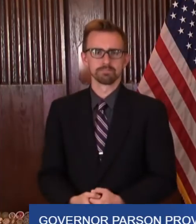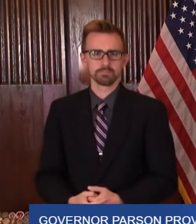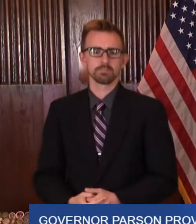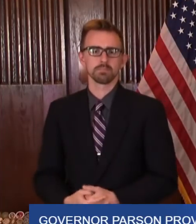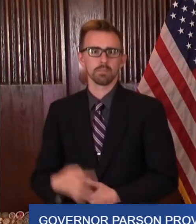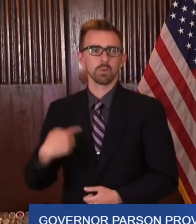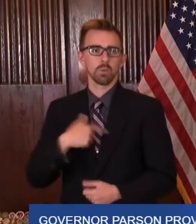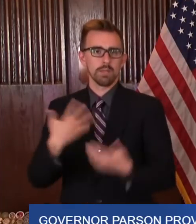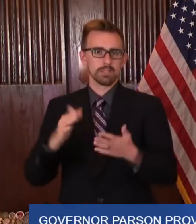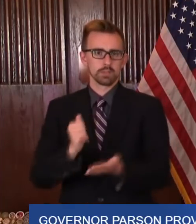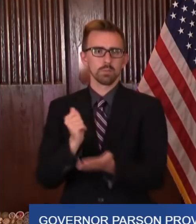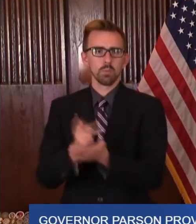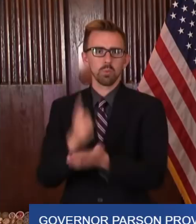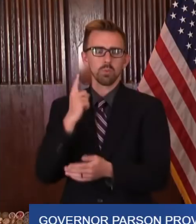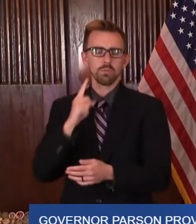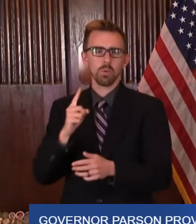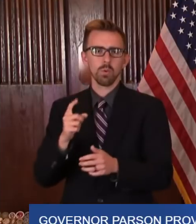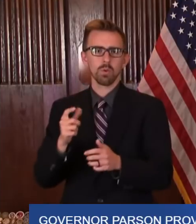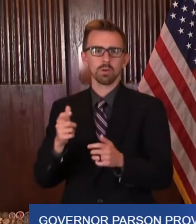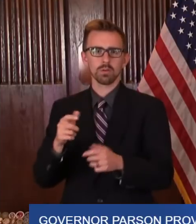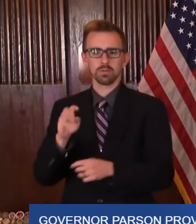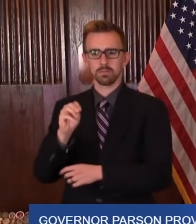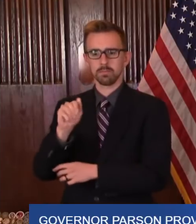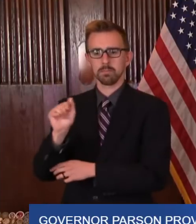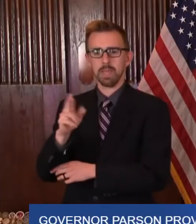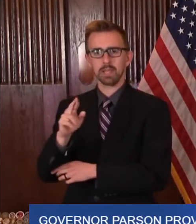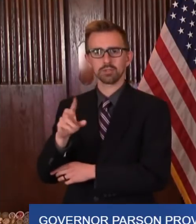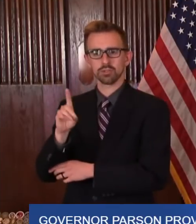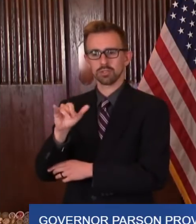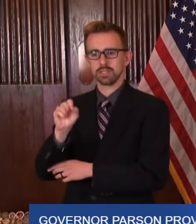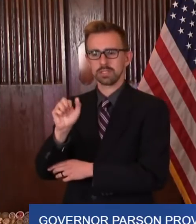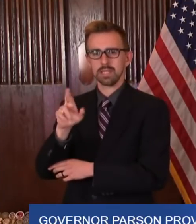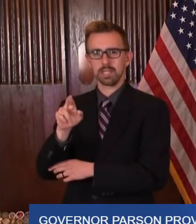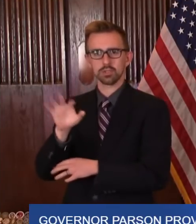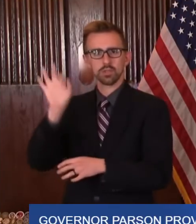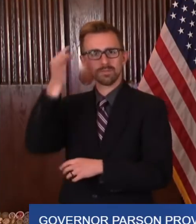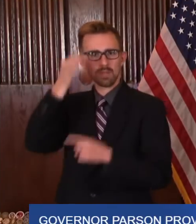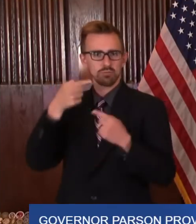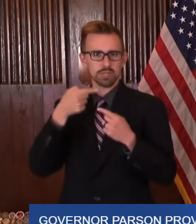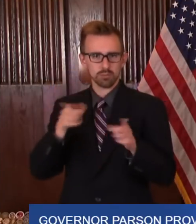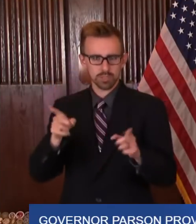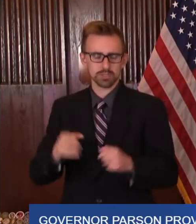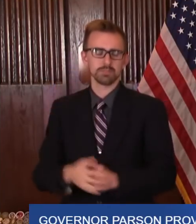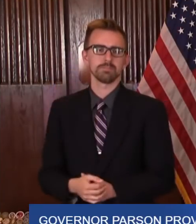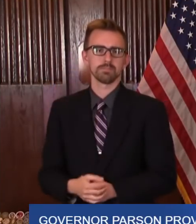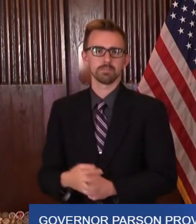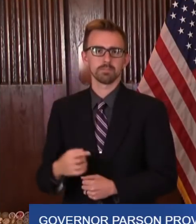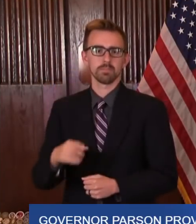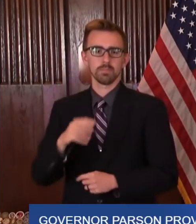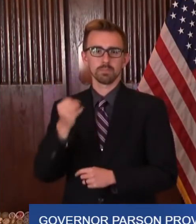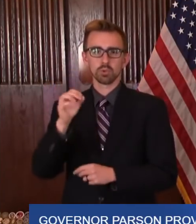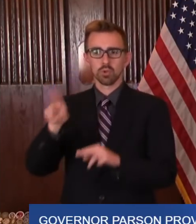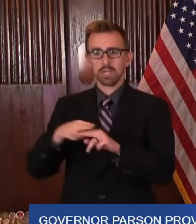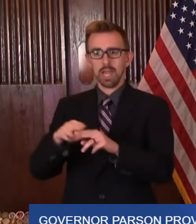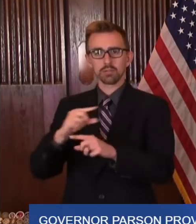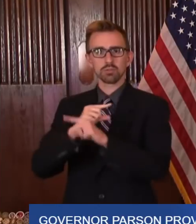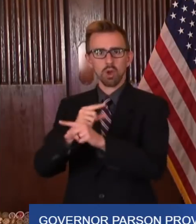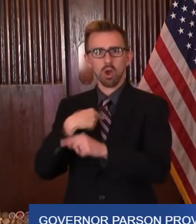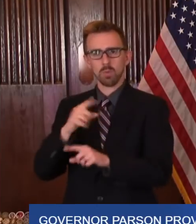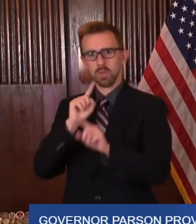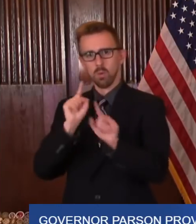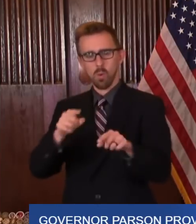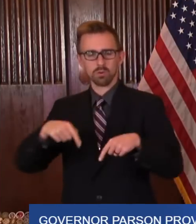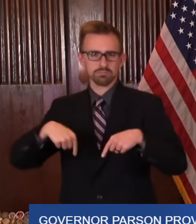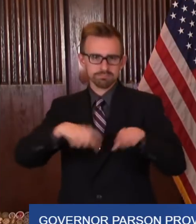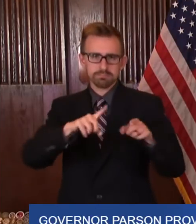been approved for our major federal disaster declaration. We have mobilized the Missouri National Guard to